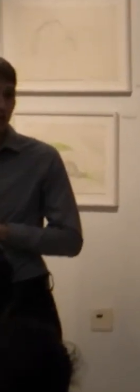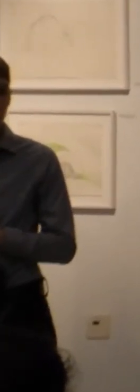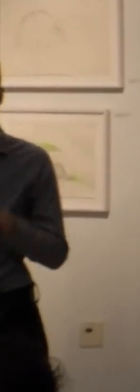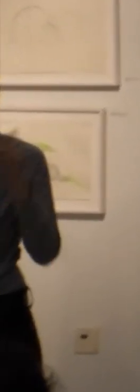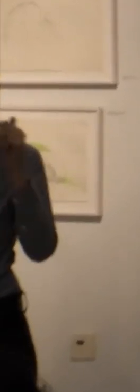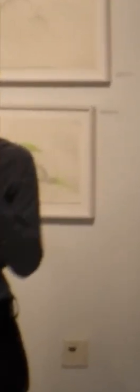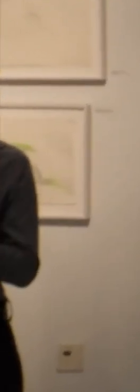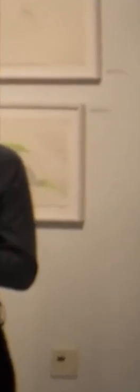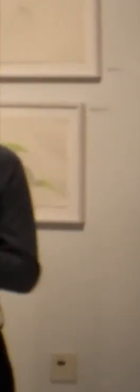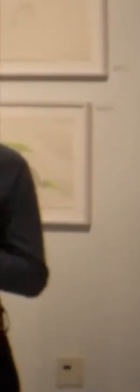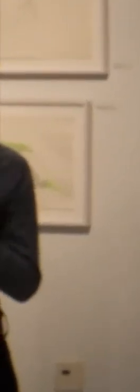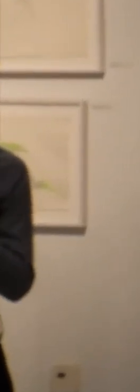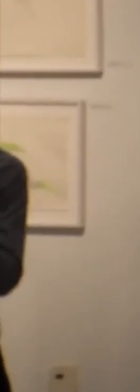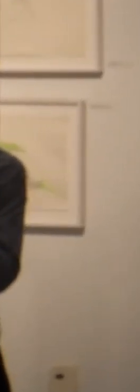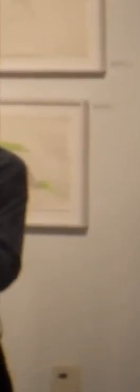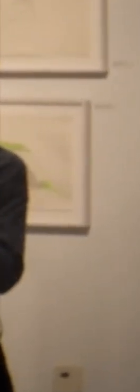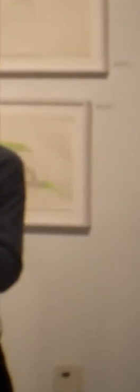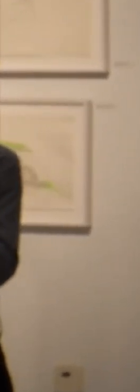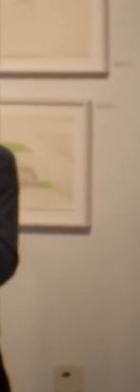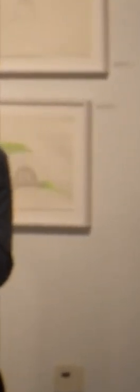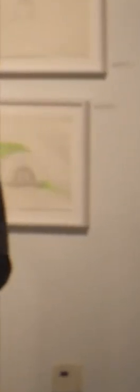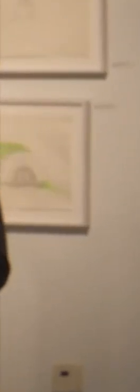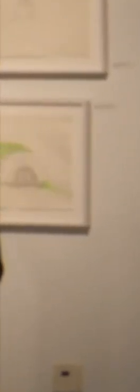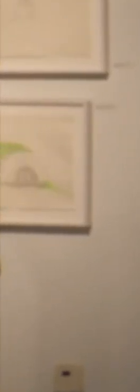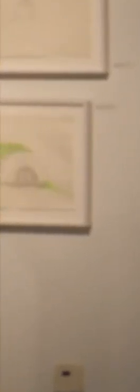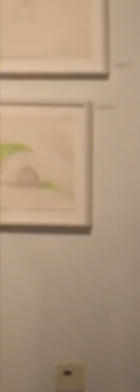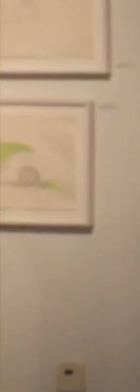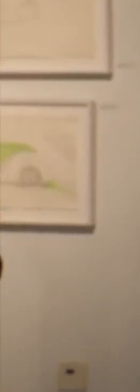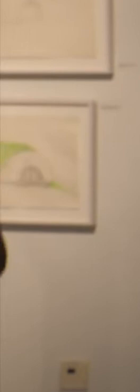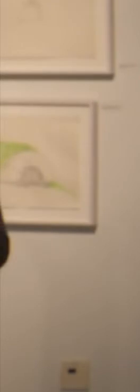back every month. It's a different speaker, a different topic.